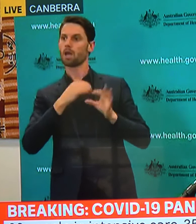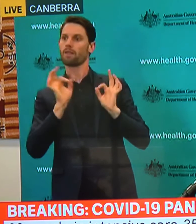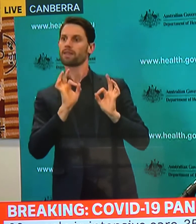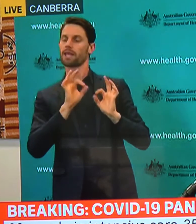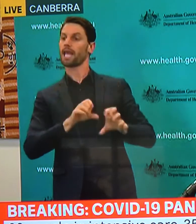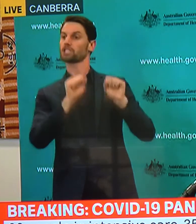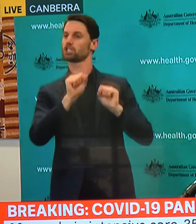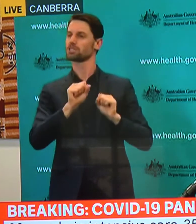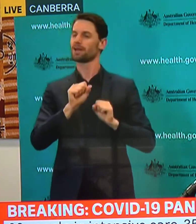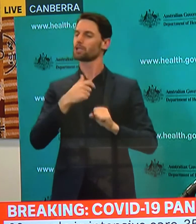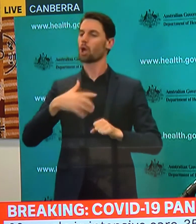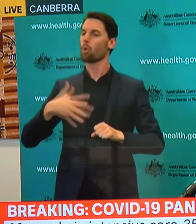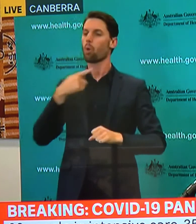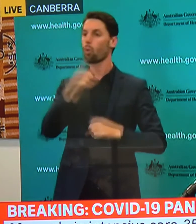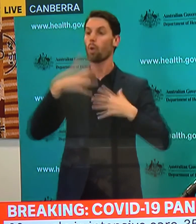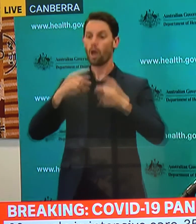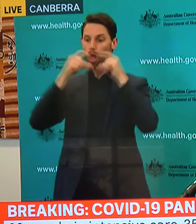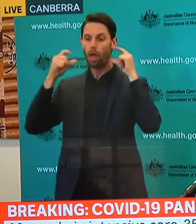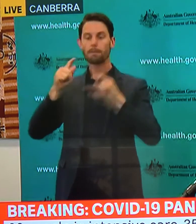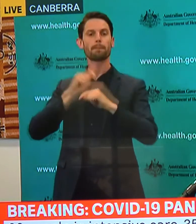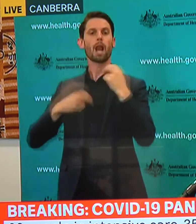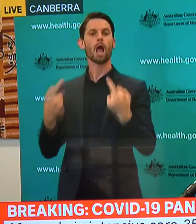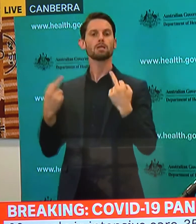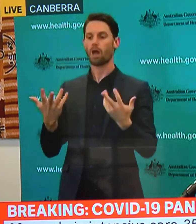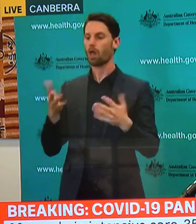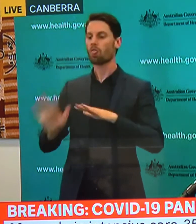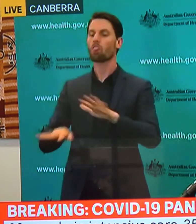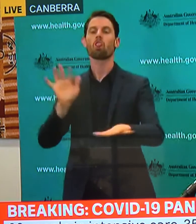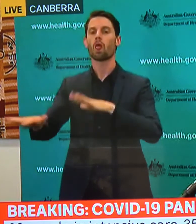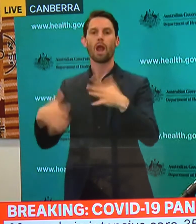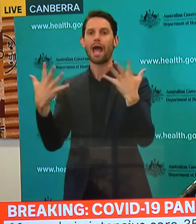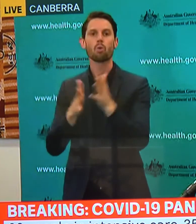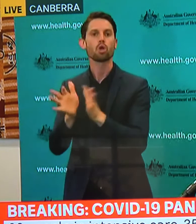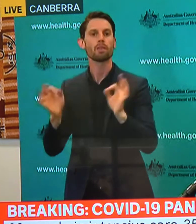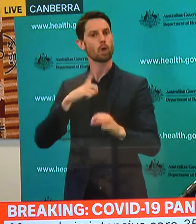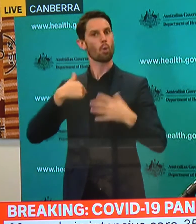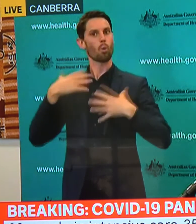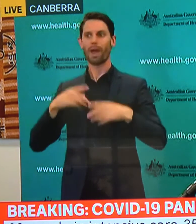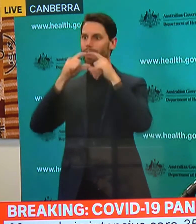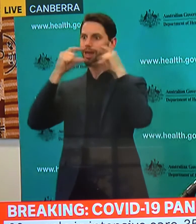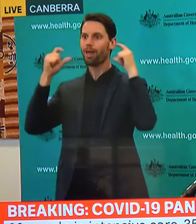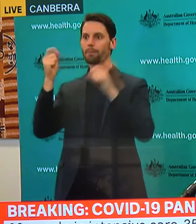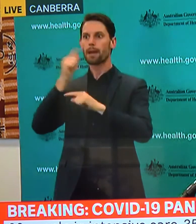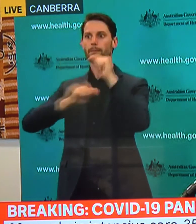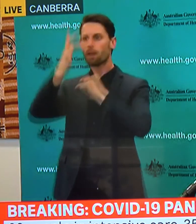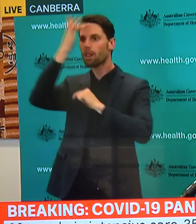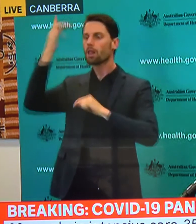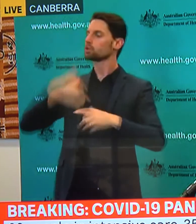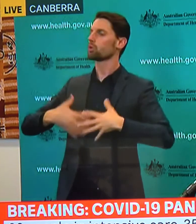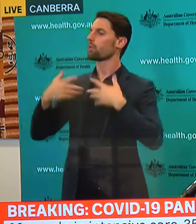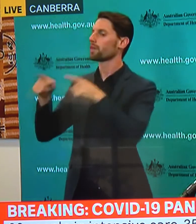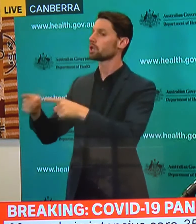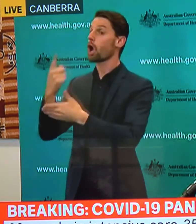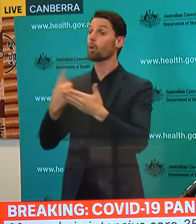moment, at least, and we're certainly looking at all of these international sources and our own expert advice on this, but